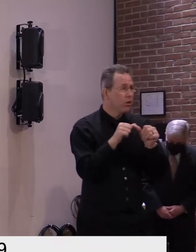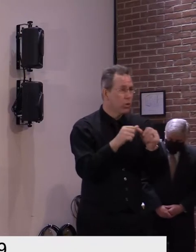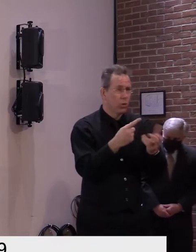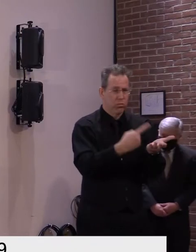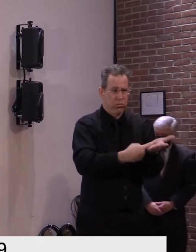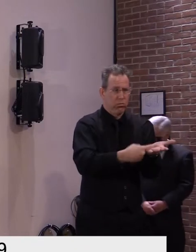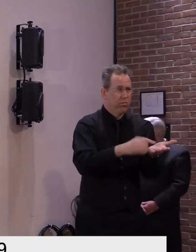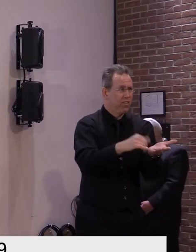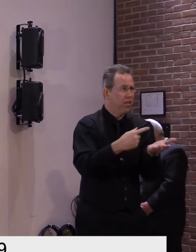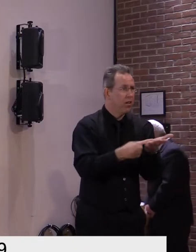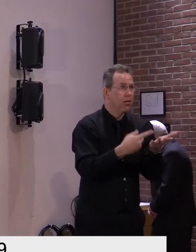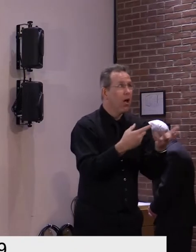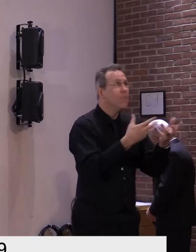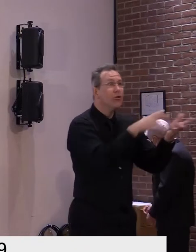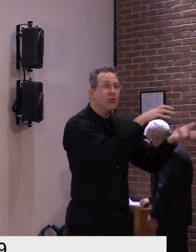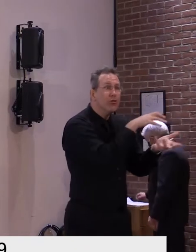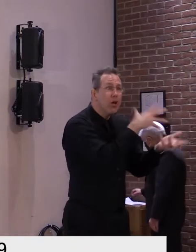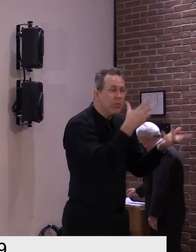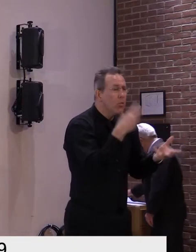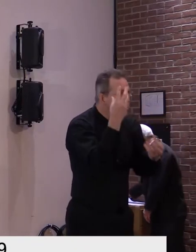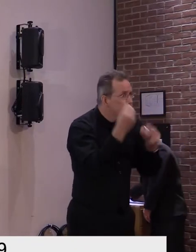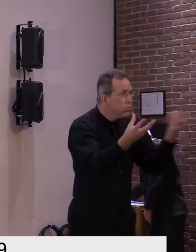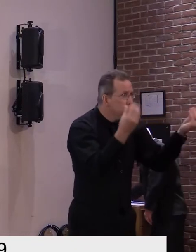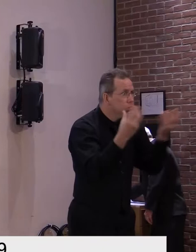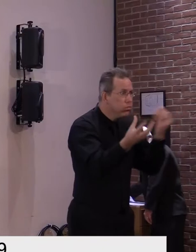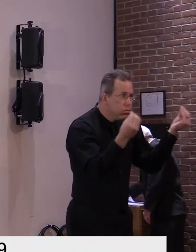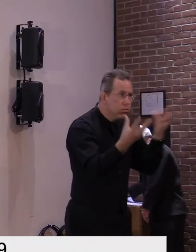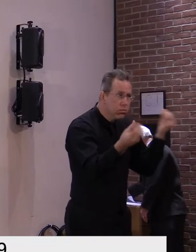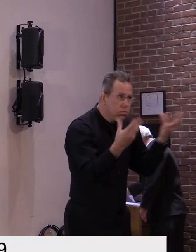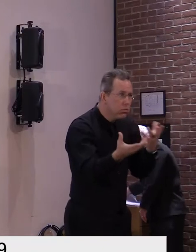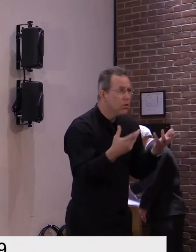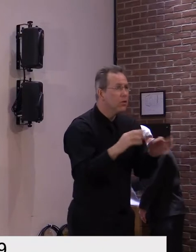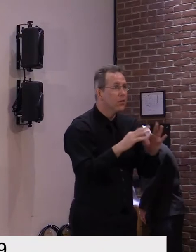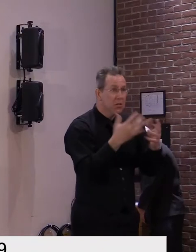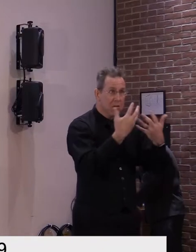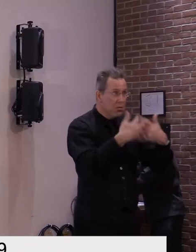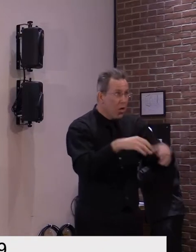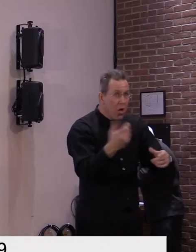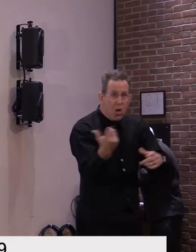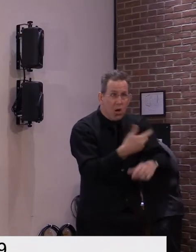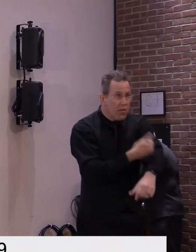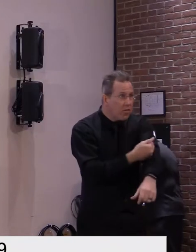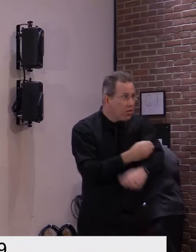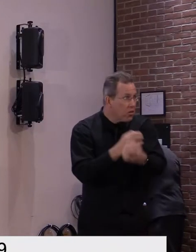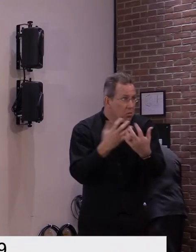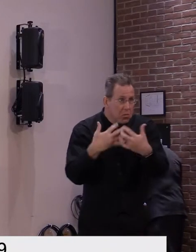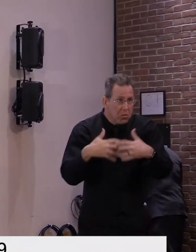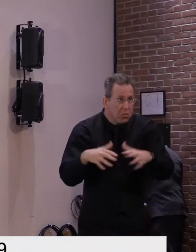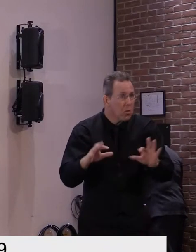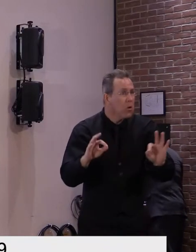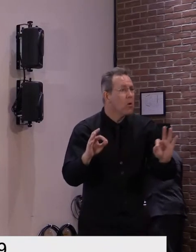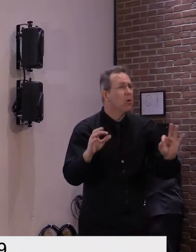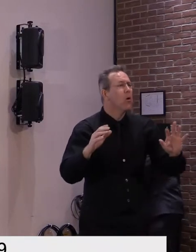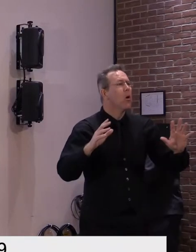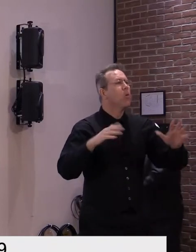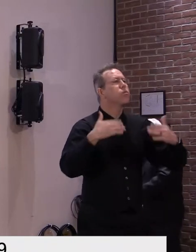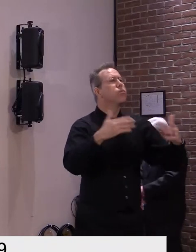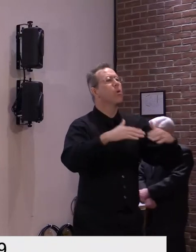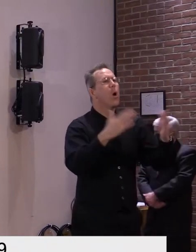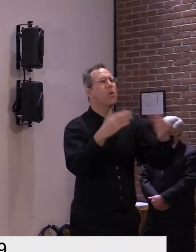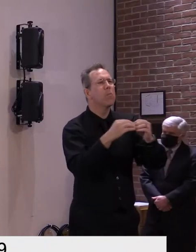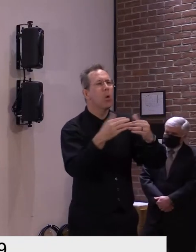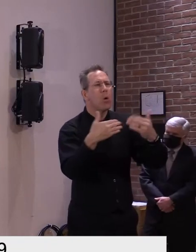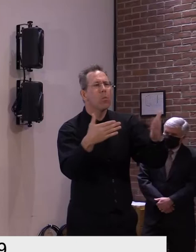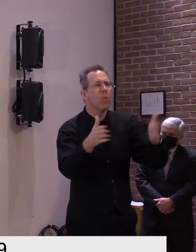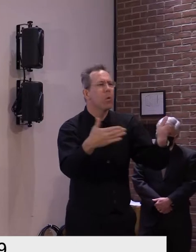be able to open those up. And then the following week or two, we'll be able to show you the exit plan. So